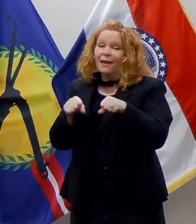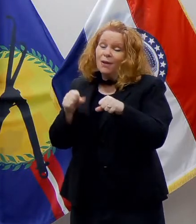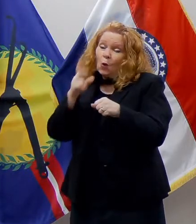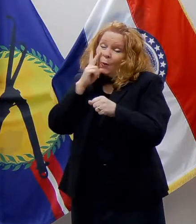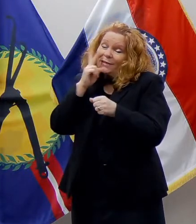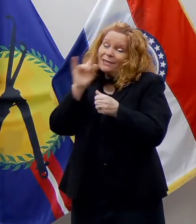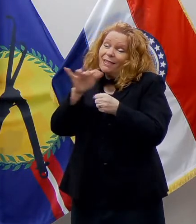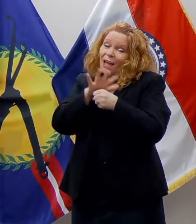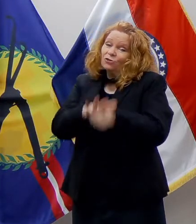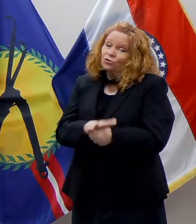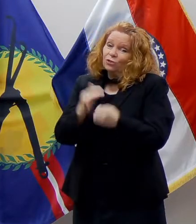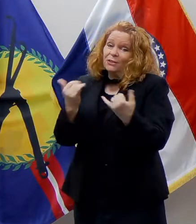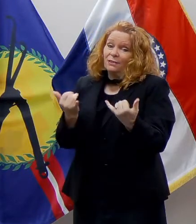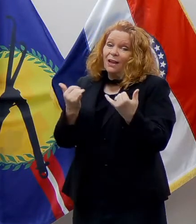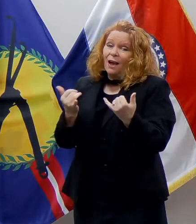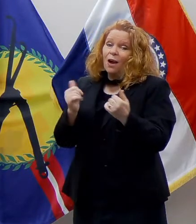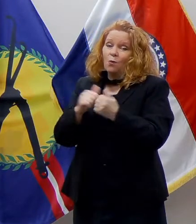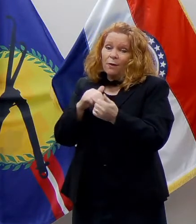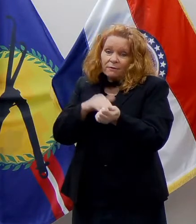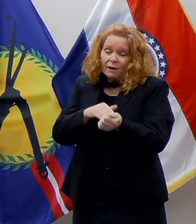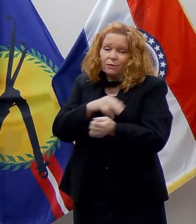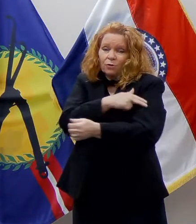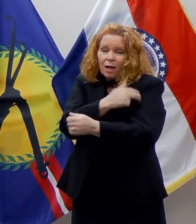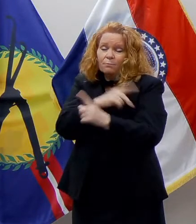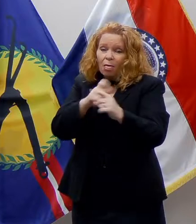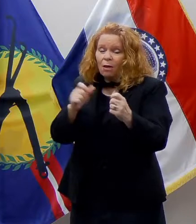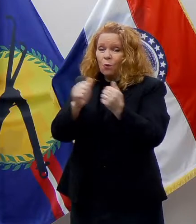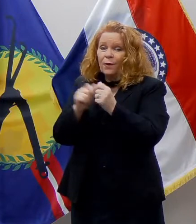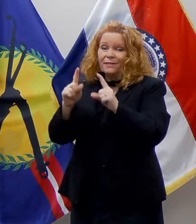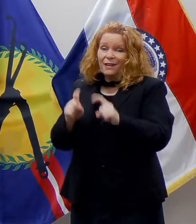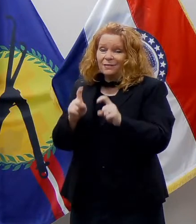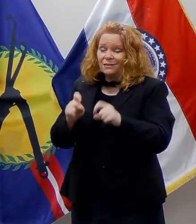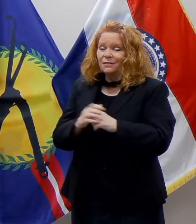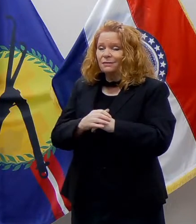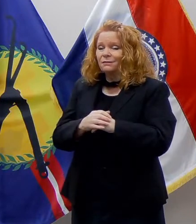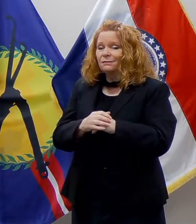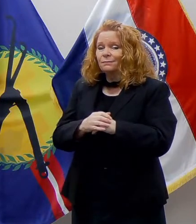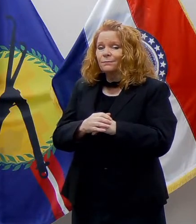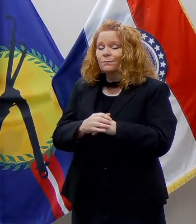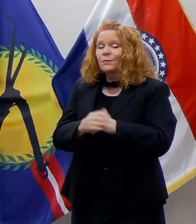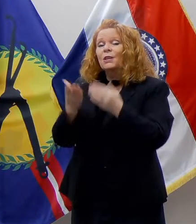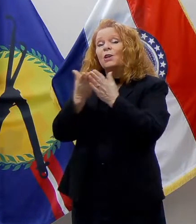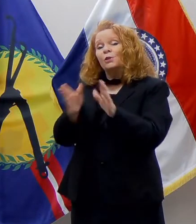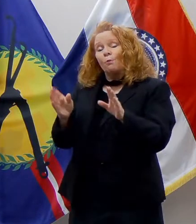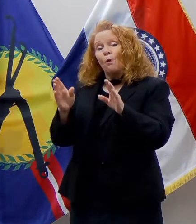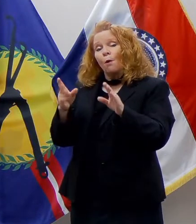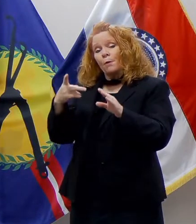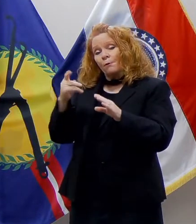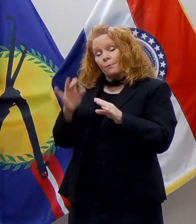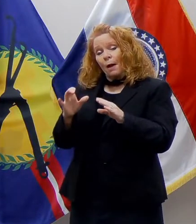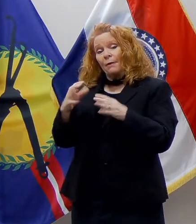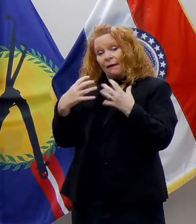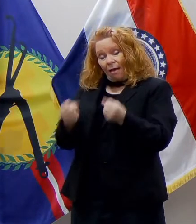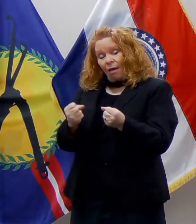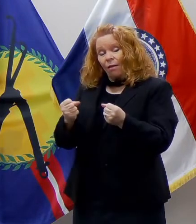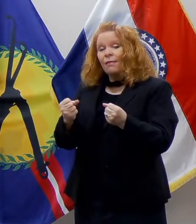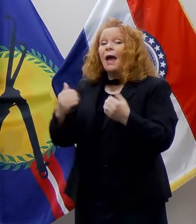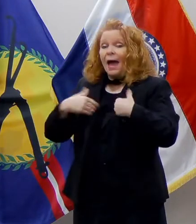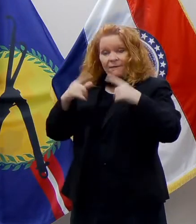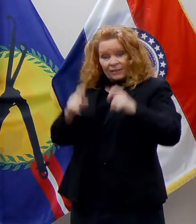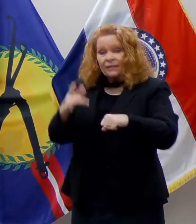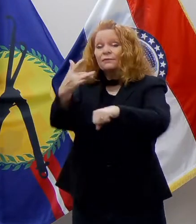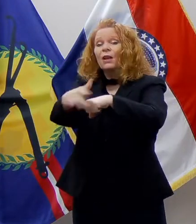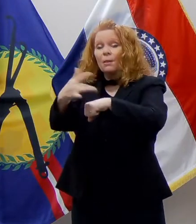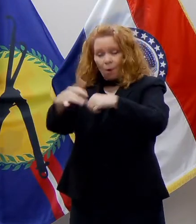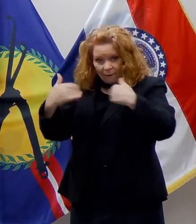stress on the capacity of the health system now with testing. Our Department of Public Health testing sites are up and running. There are many other